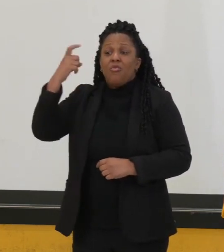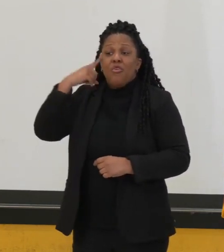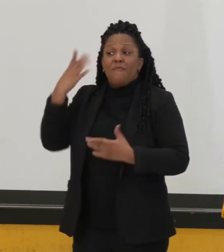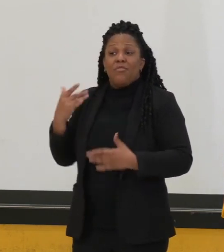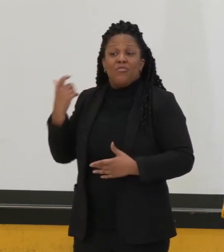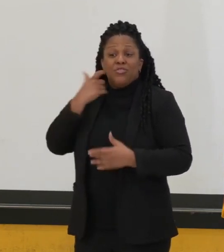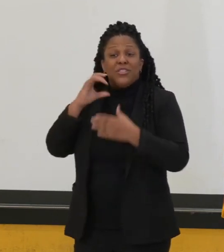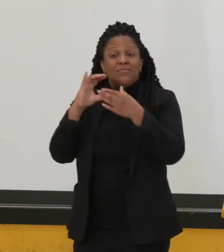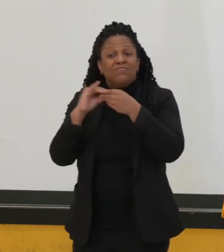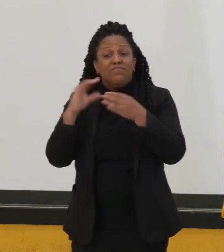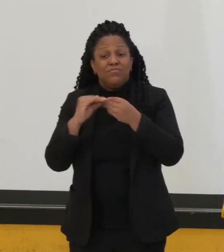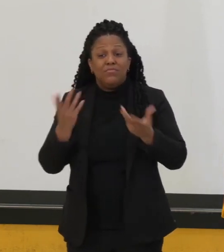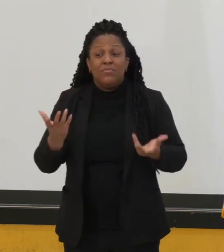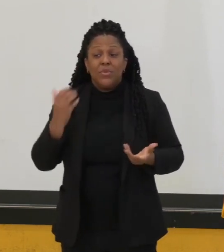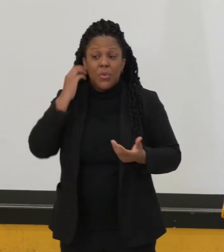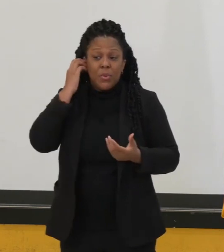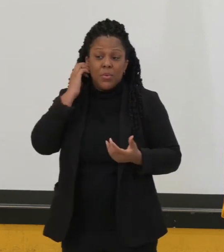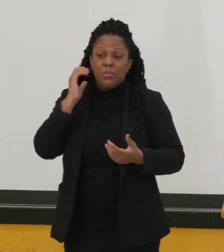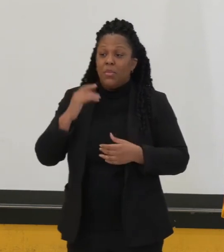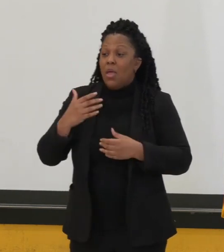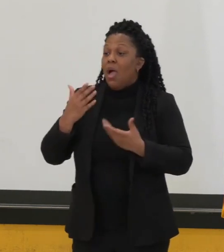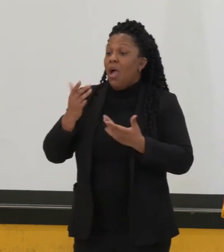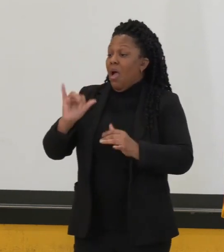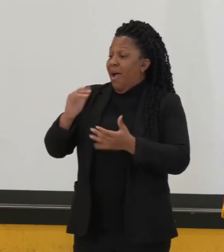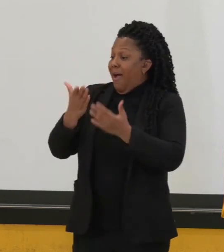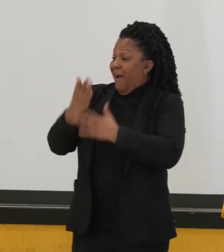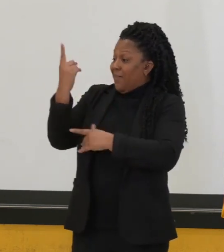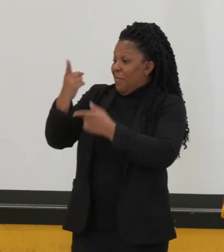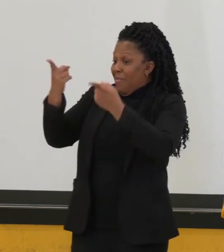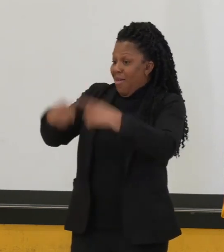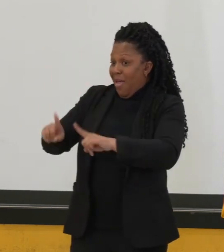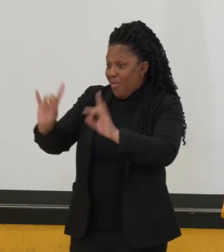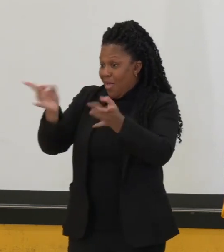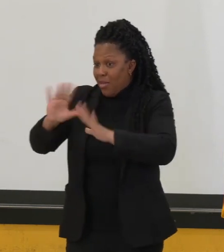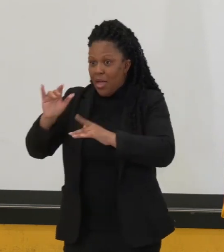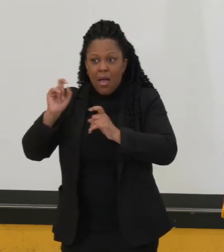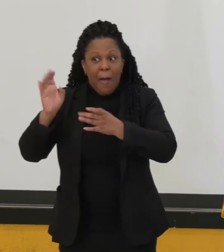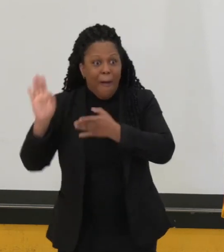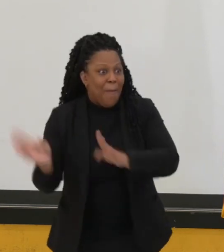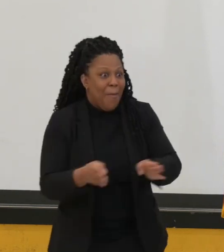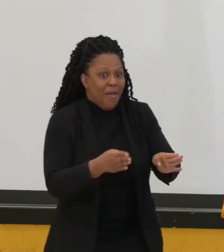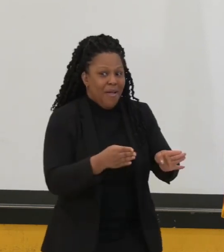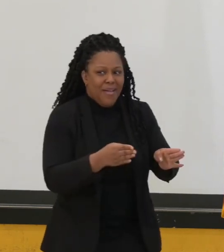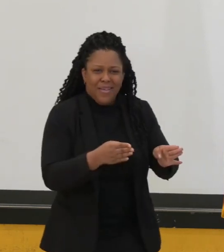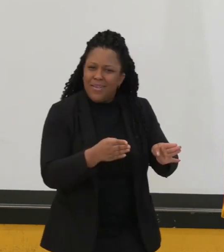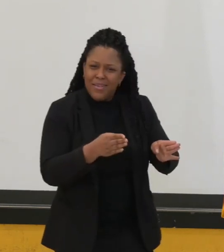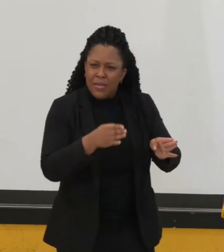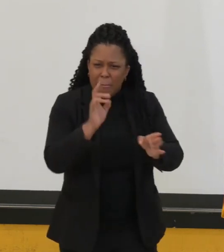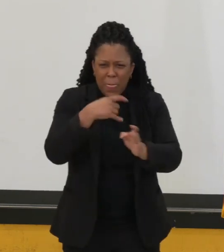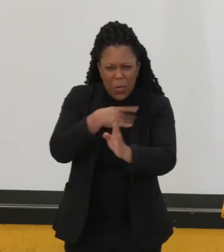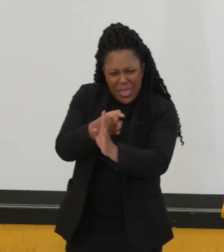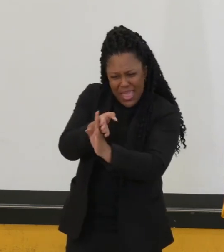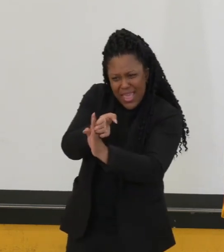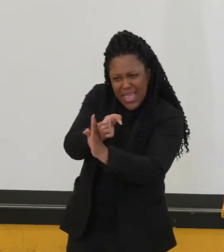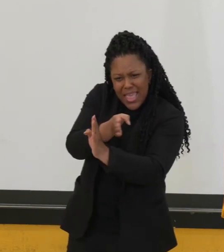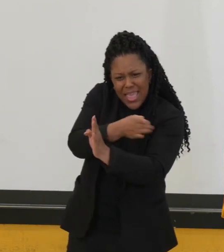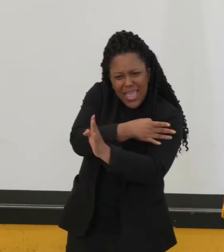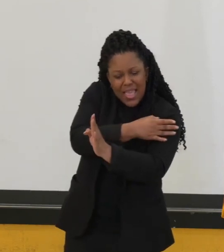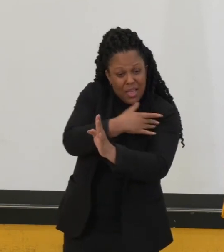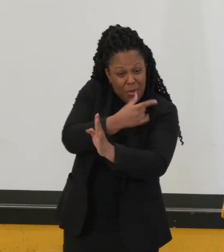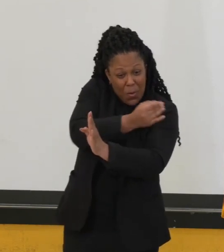We have been preparing to ramp up for the close of the Chauvin trial.